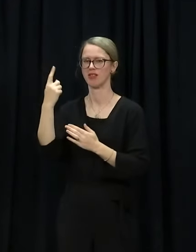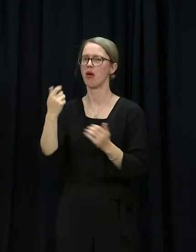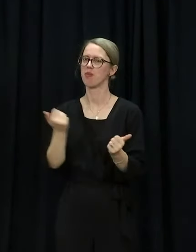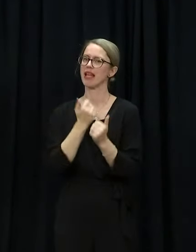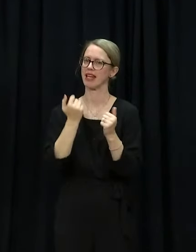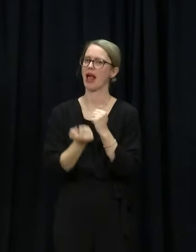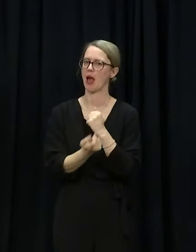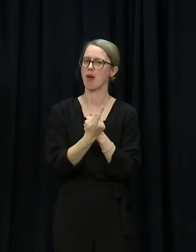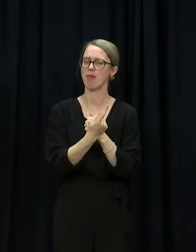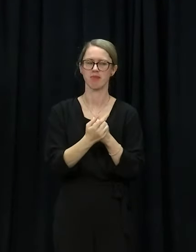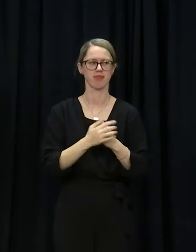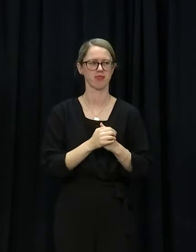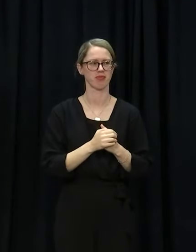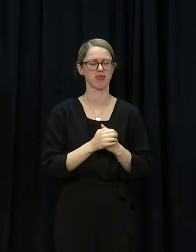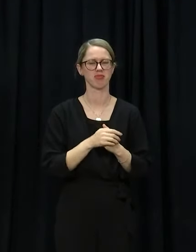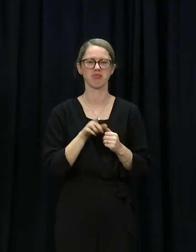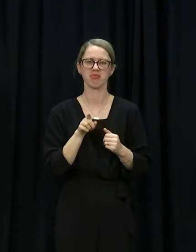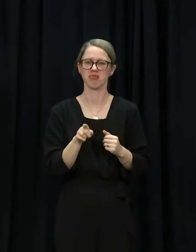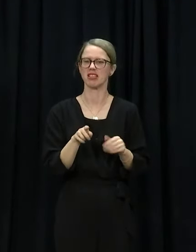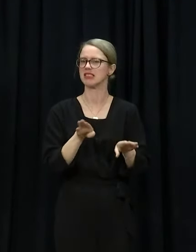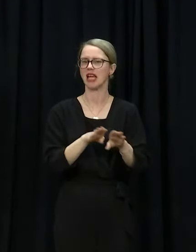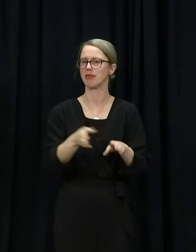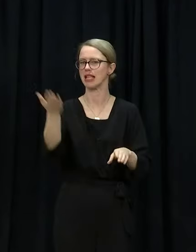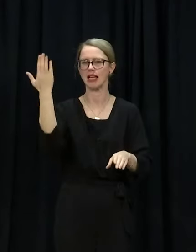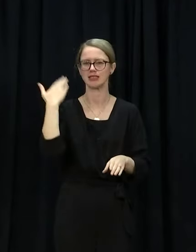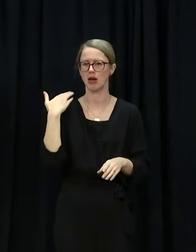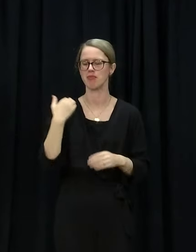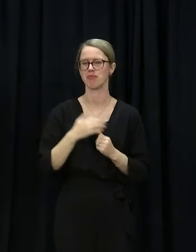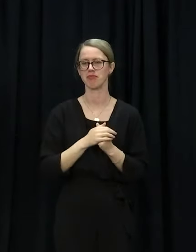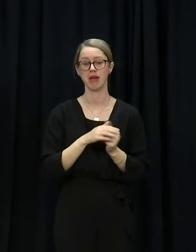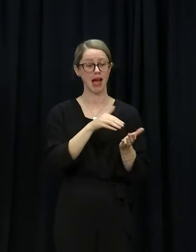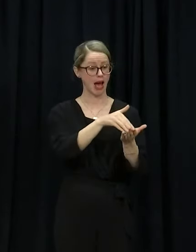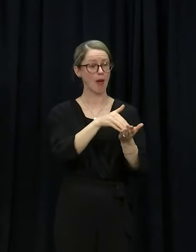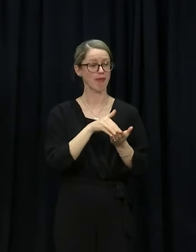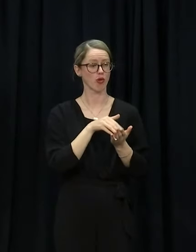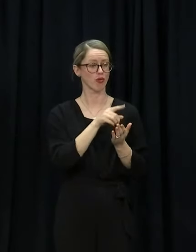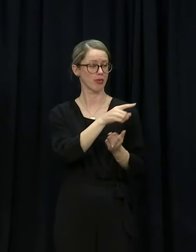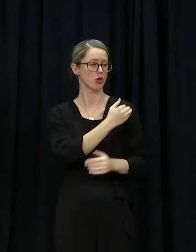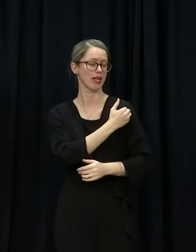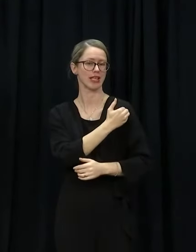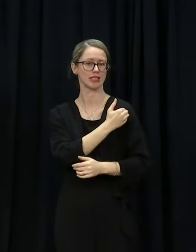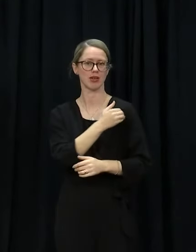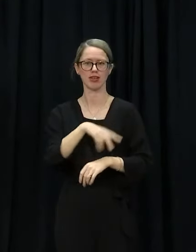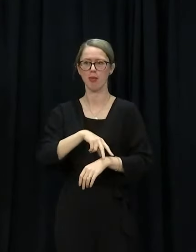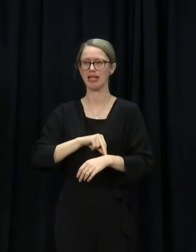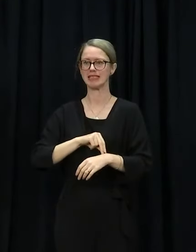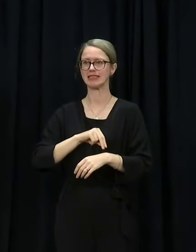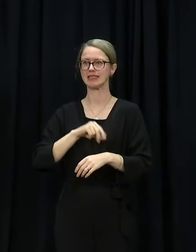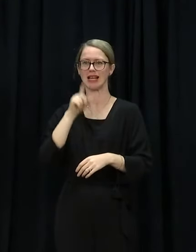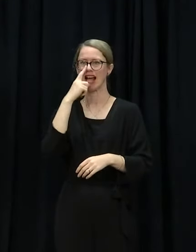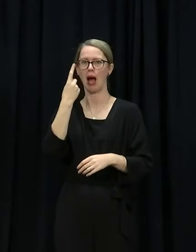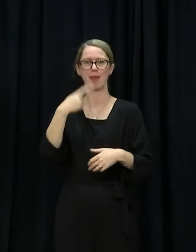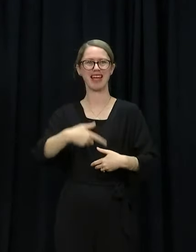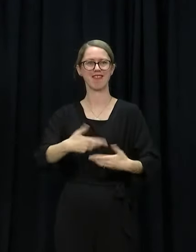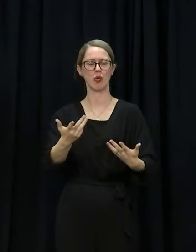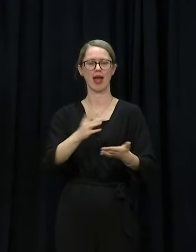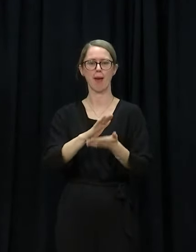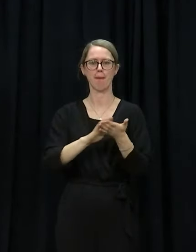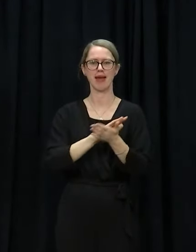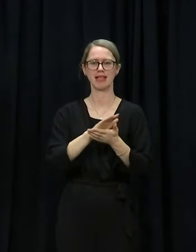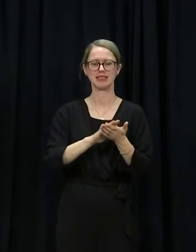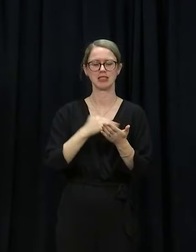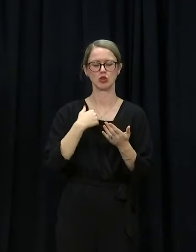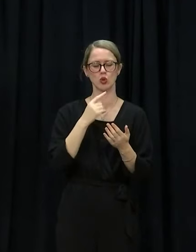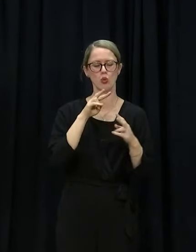of the protocols. So it's not unsurprising, and of course it's helpful as well, because the police can't be everywhere, and so it does rely